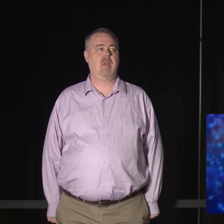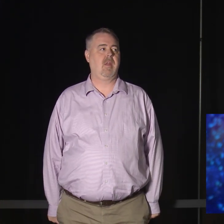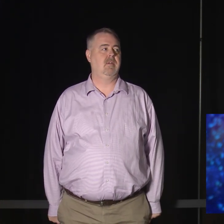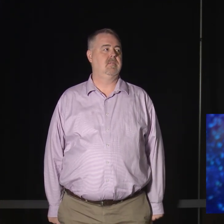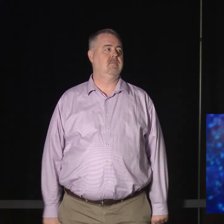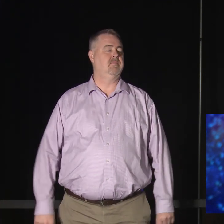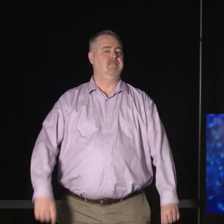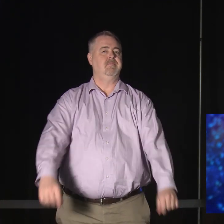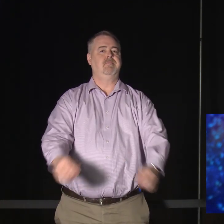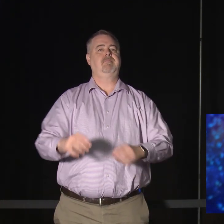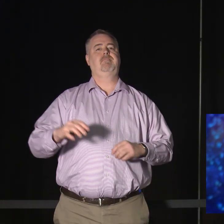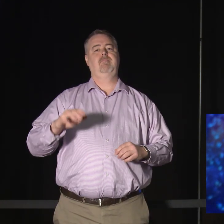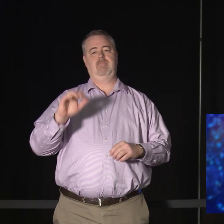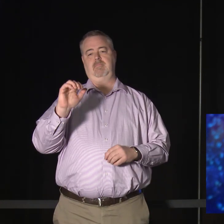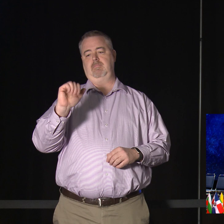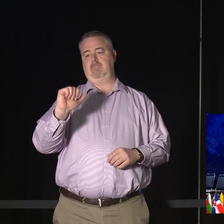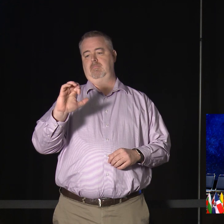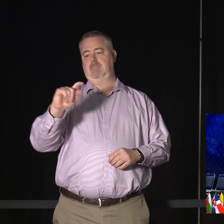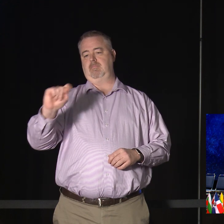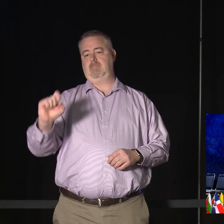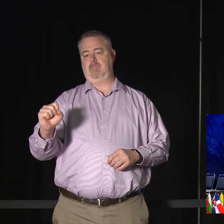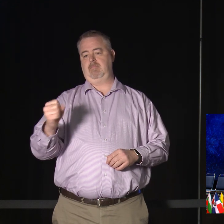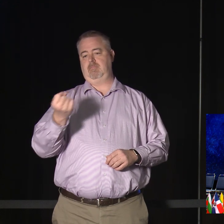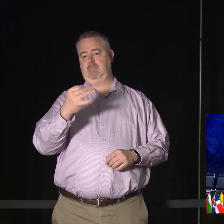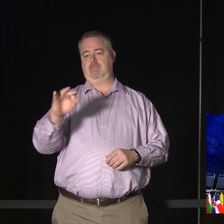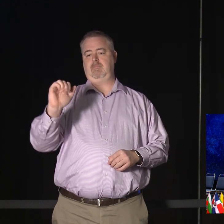Acts of the Apostles,